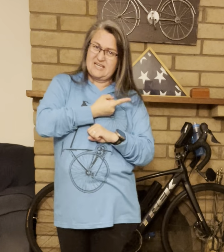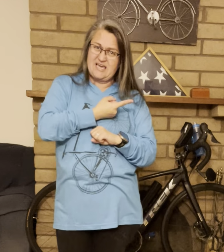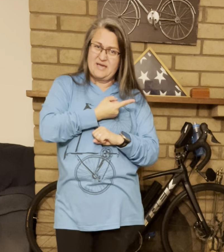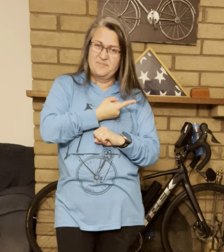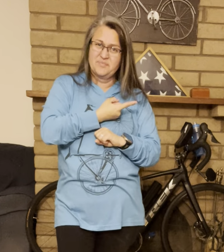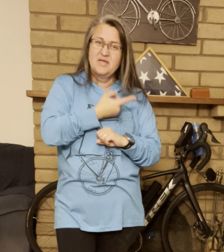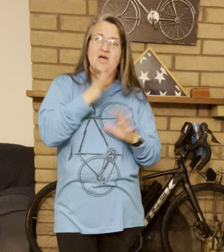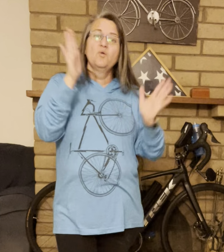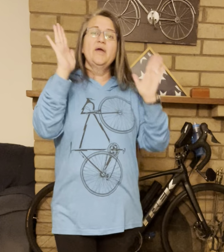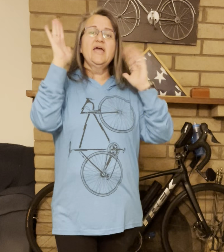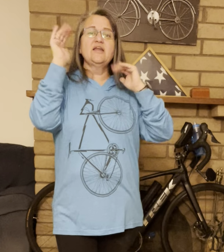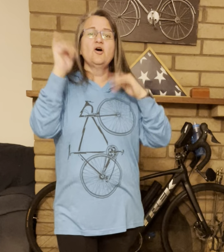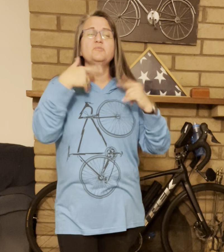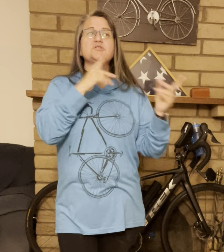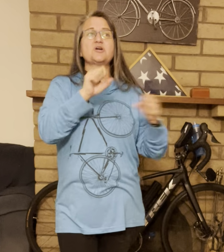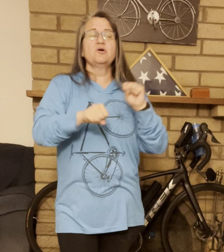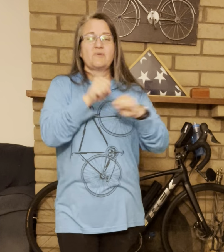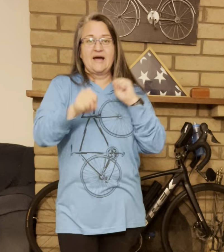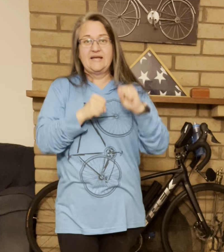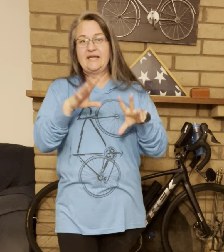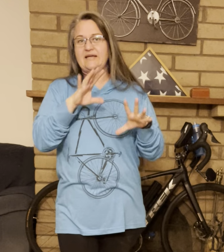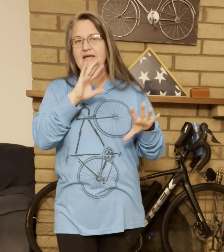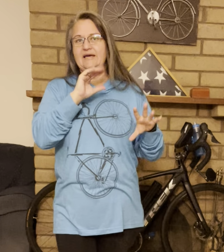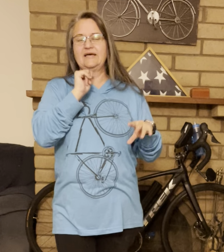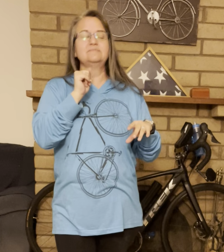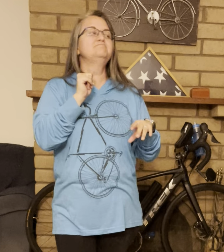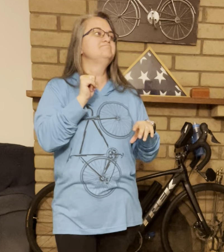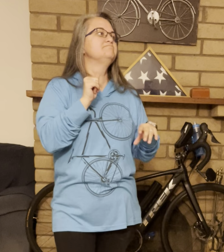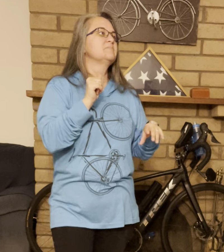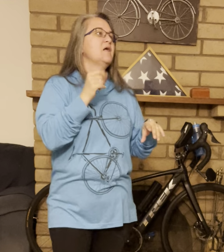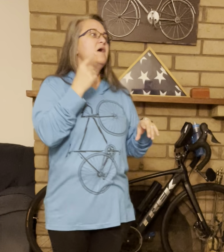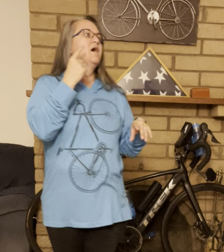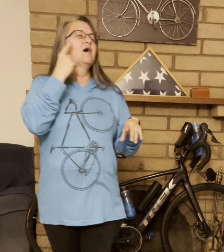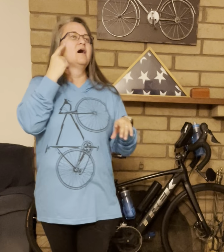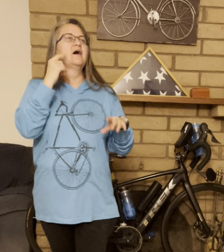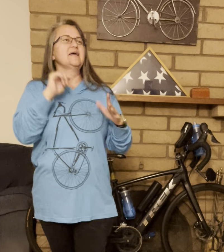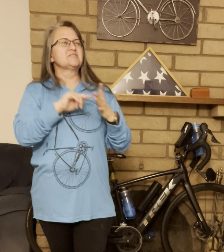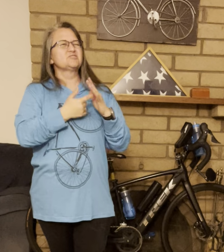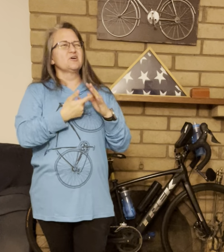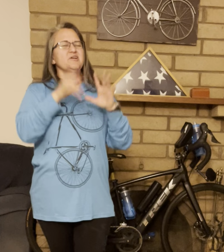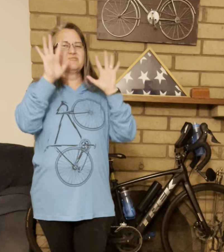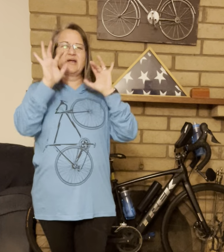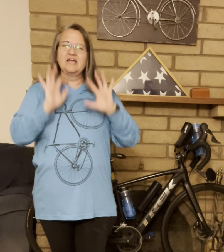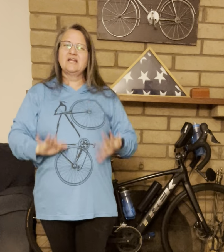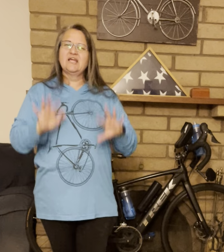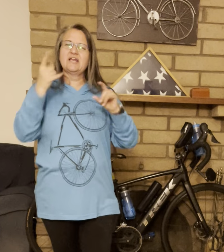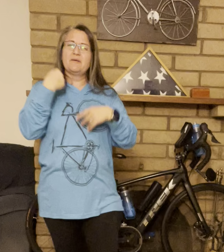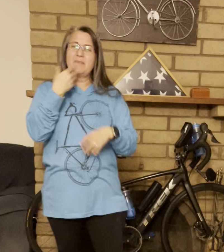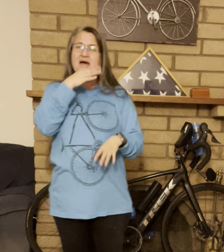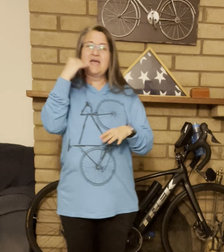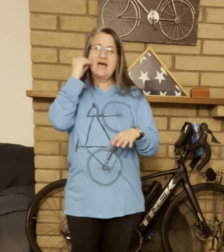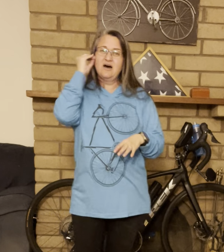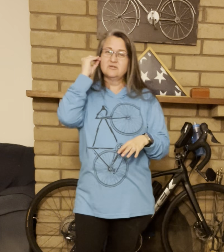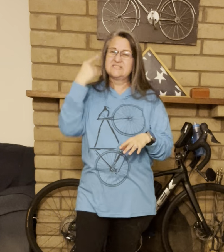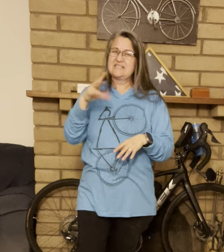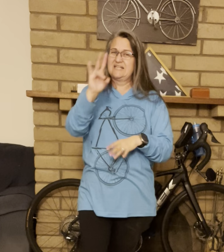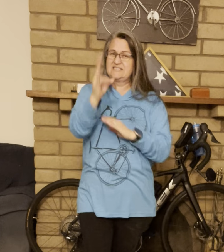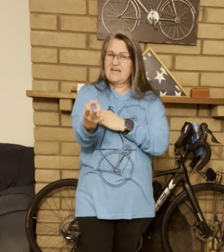today. We had hoped to go riding and it started raining at my house at 7